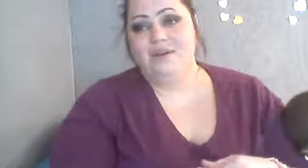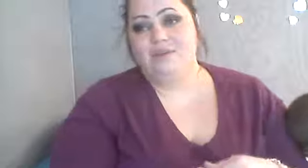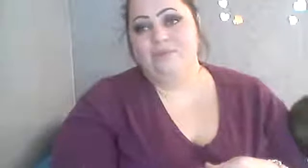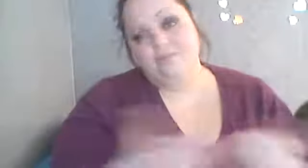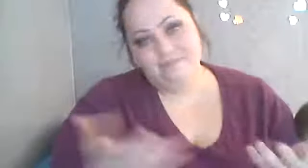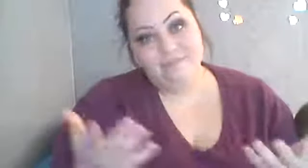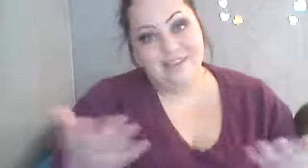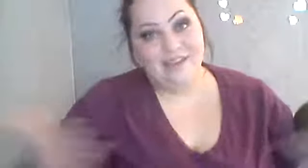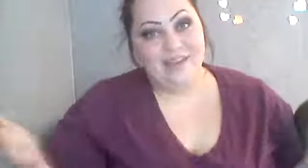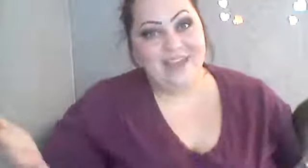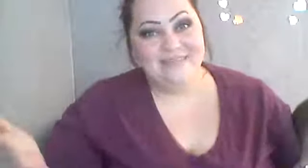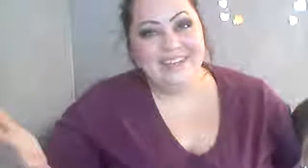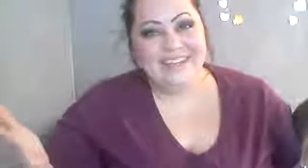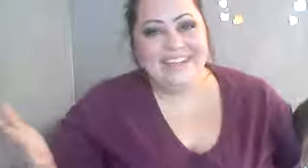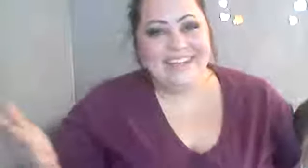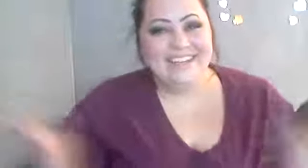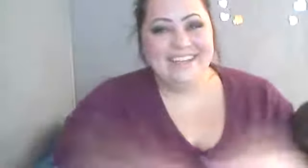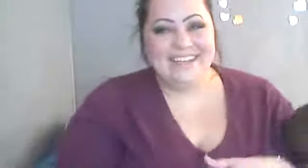so here I am.